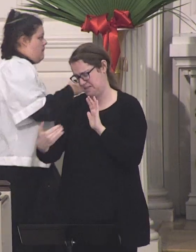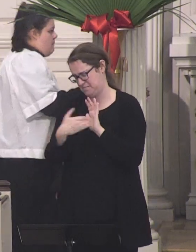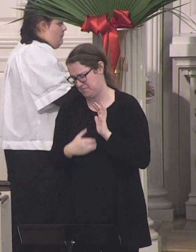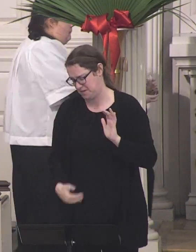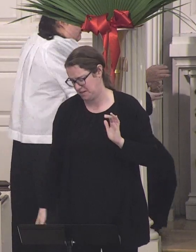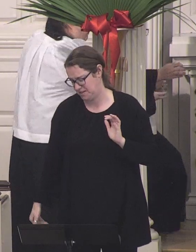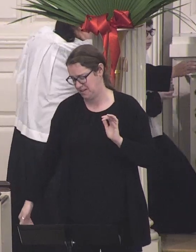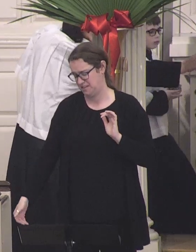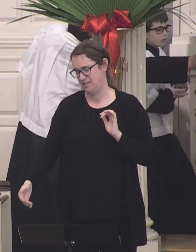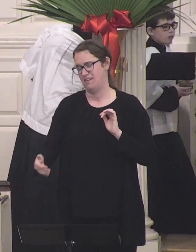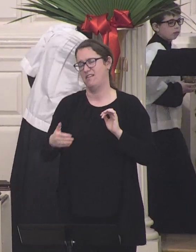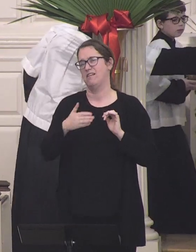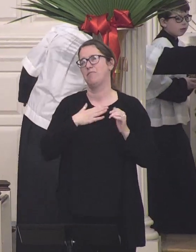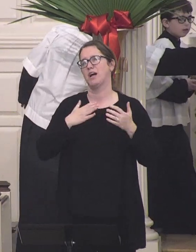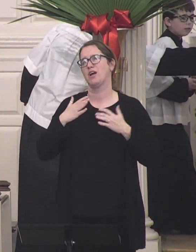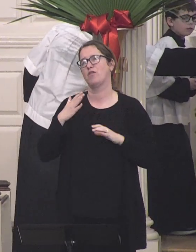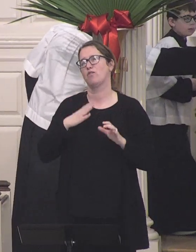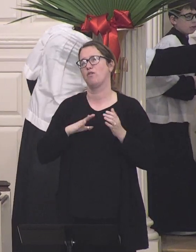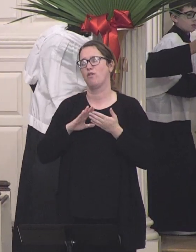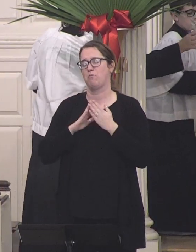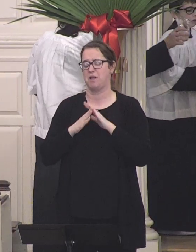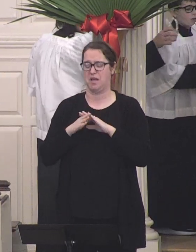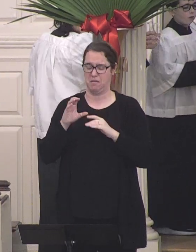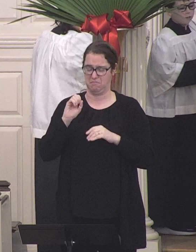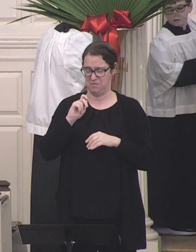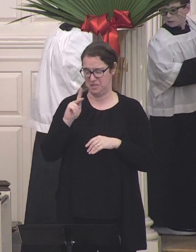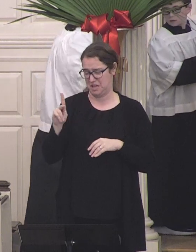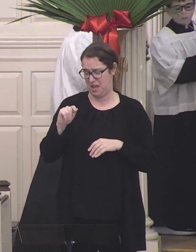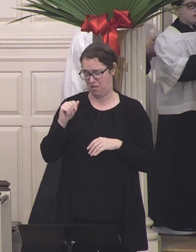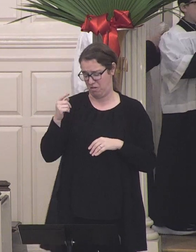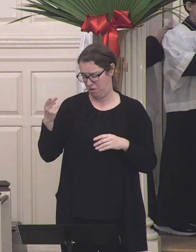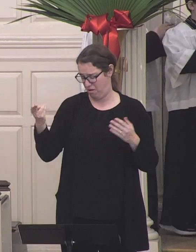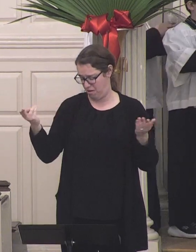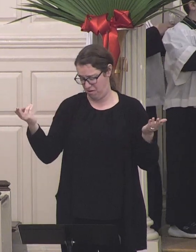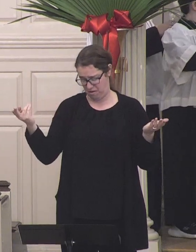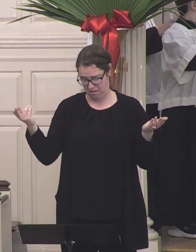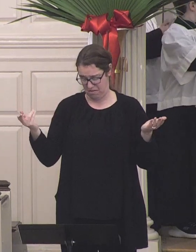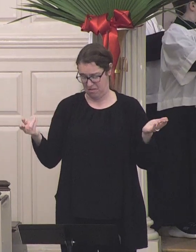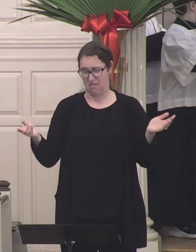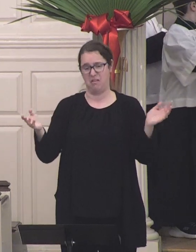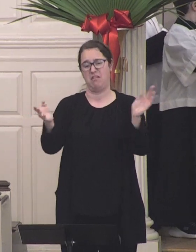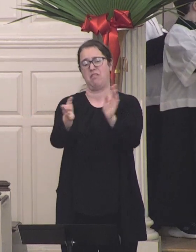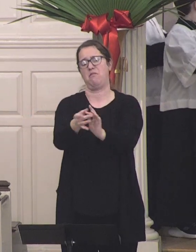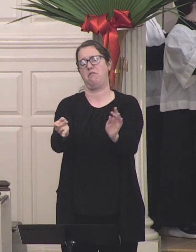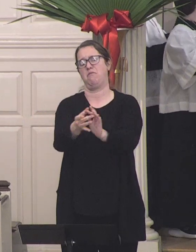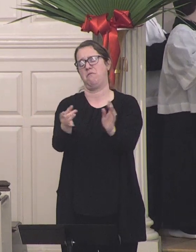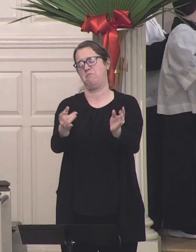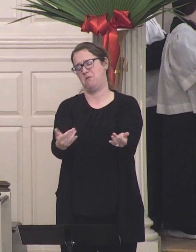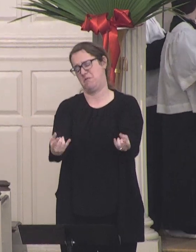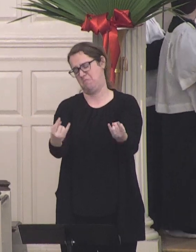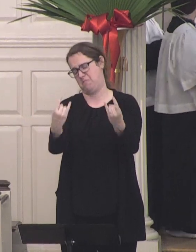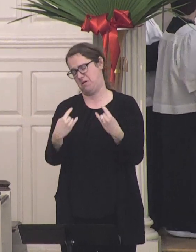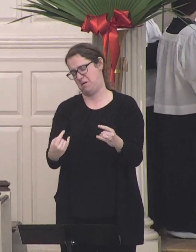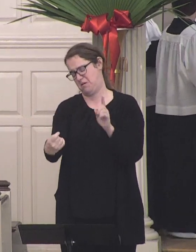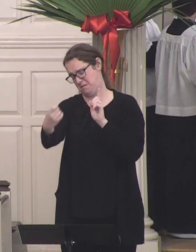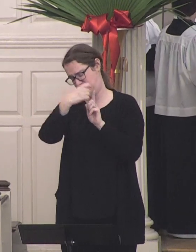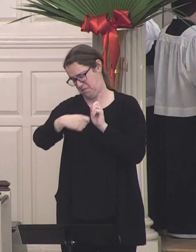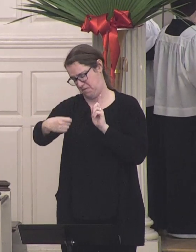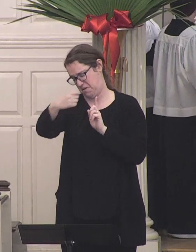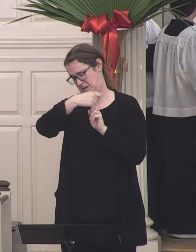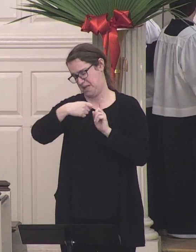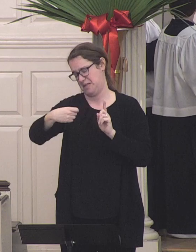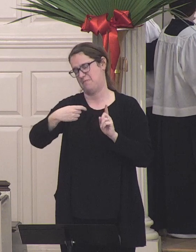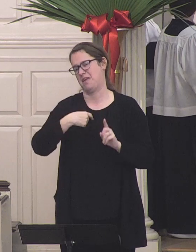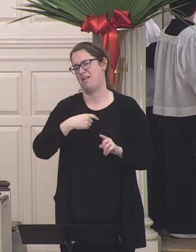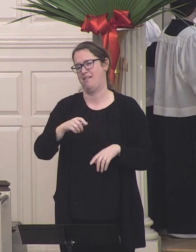a reproach to them. The gossip of those at the gates,